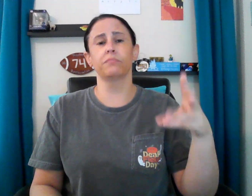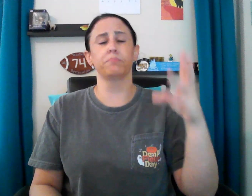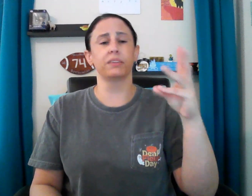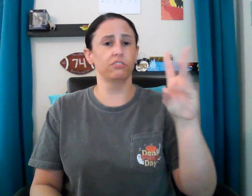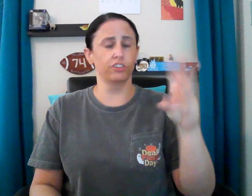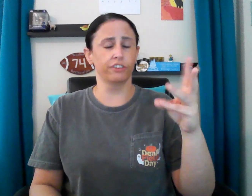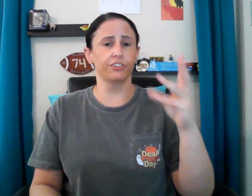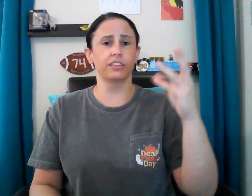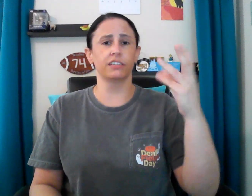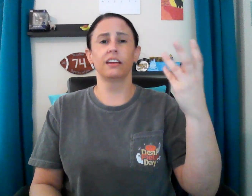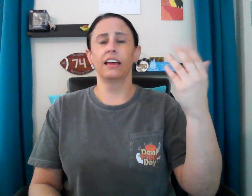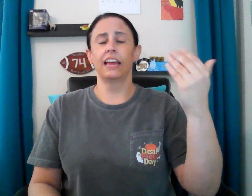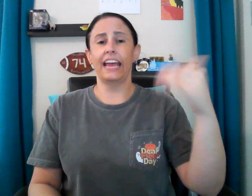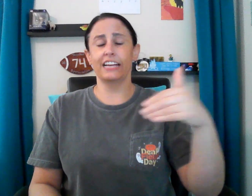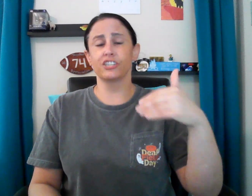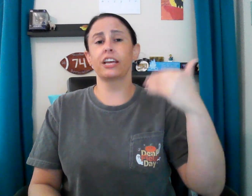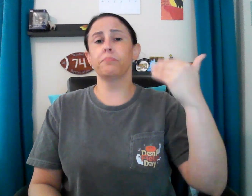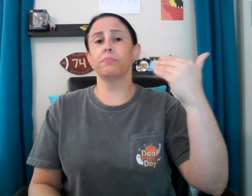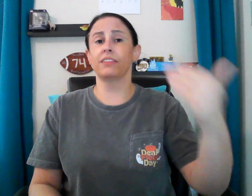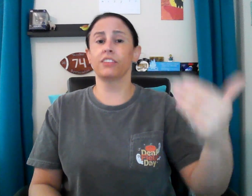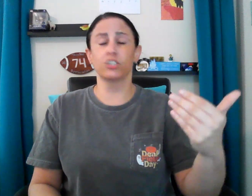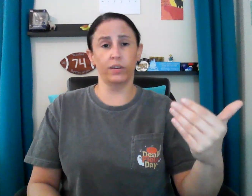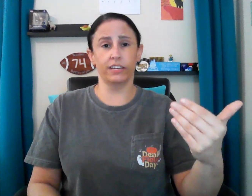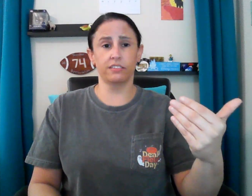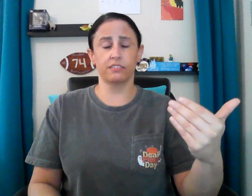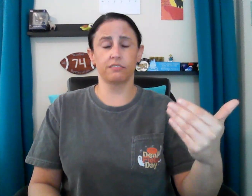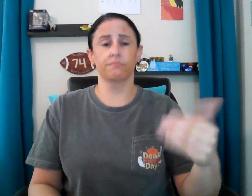but look for the hand shape and the twist.